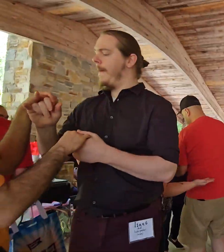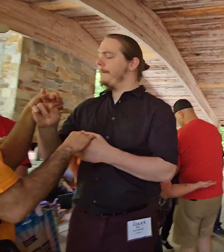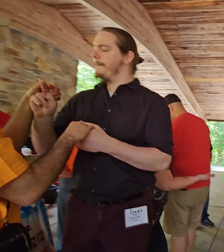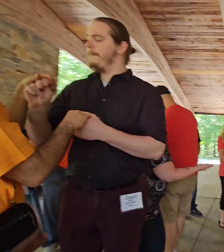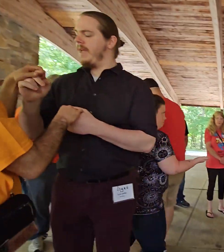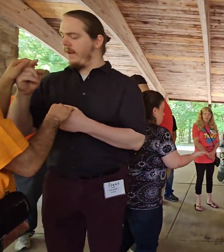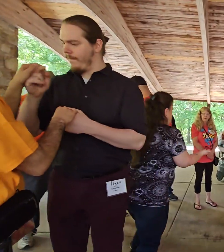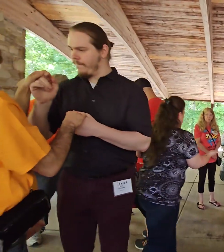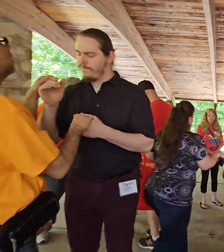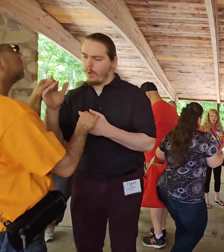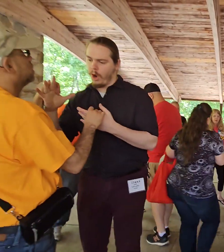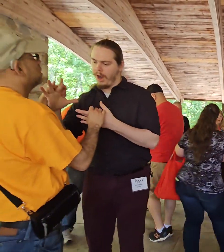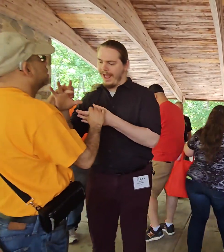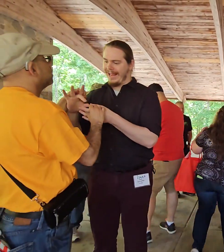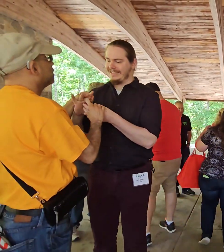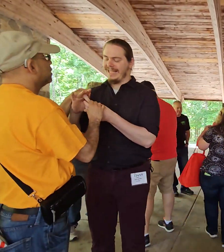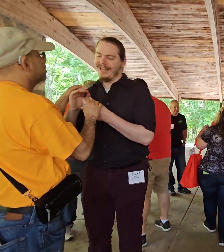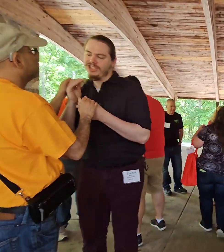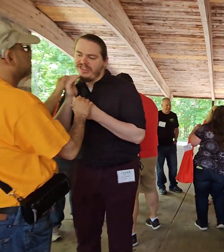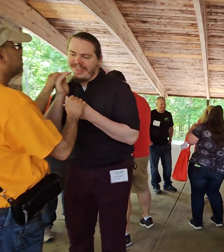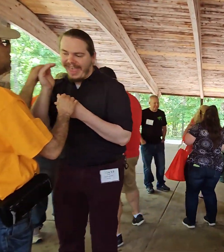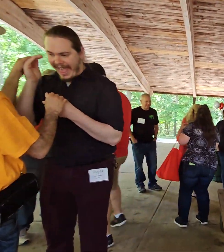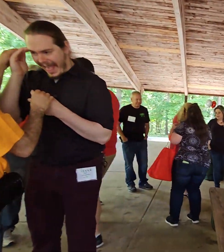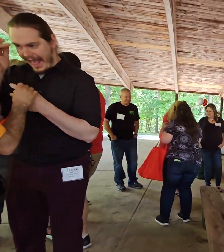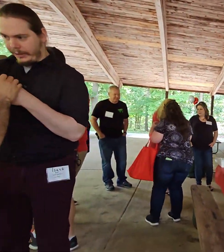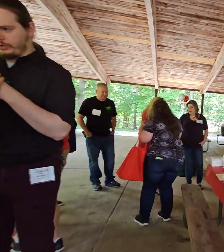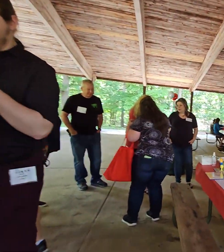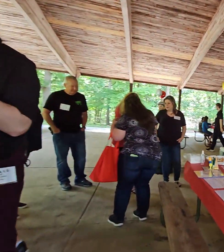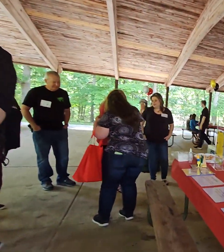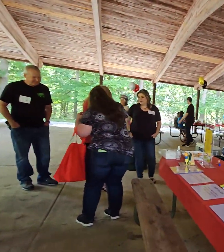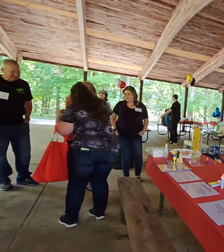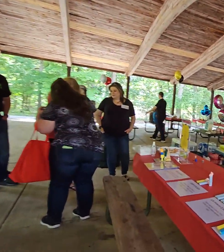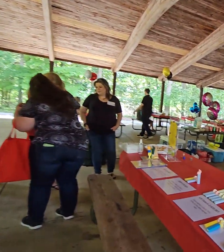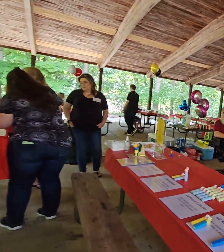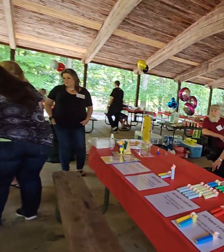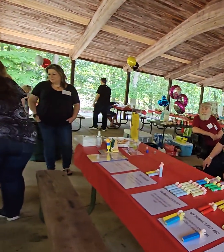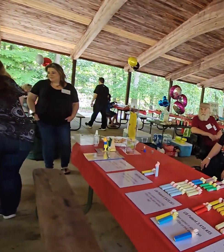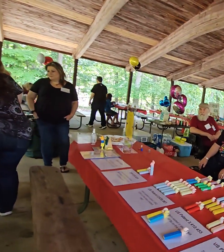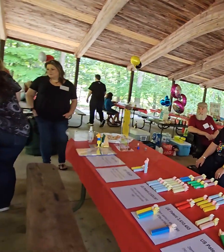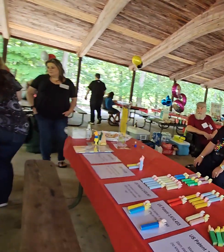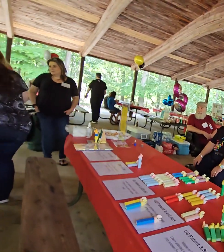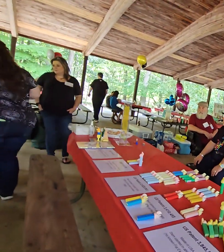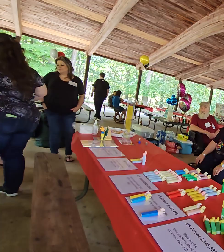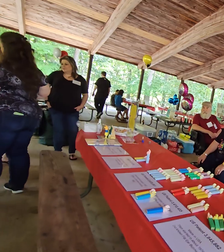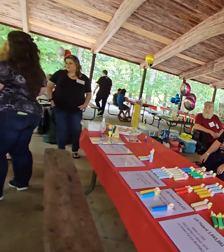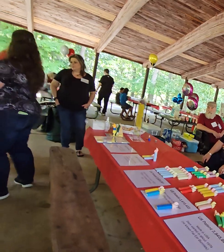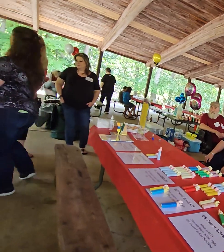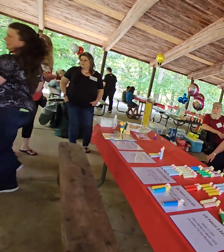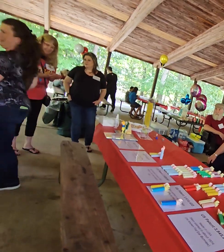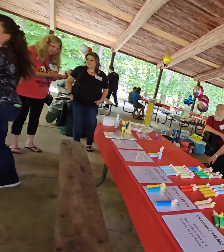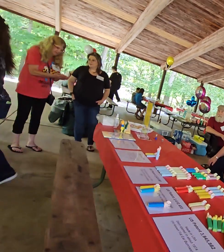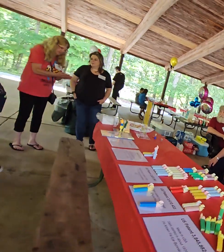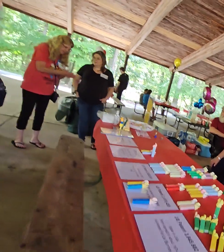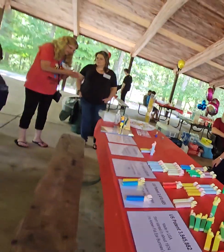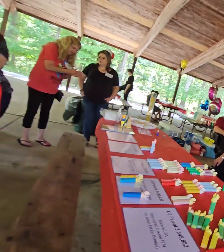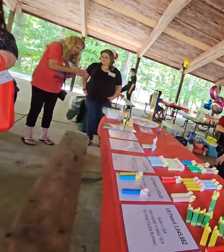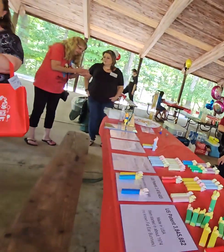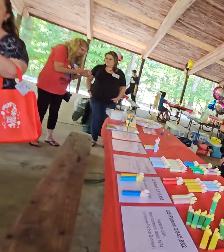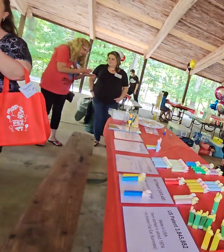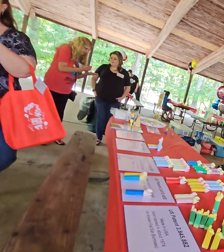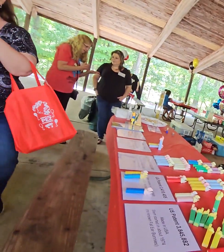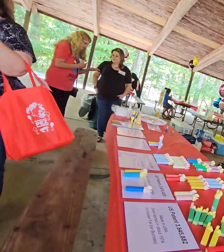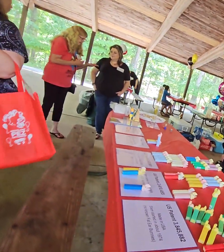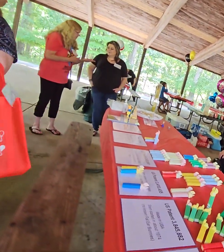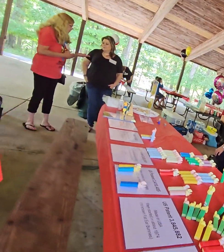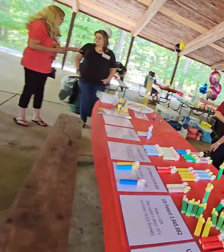Is that the one that has speckles in it? I think so. Julie, I don't see any speckles. That's the baby